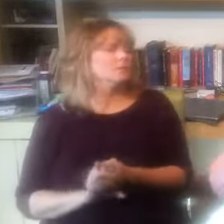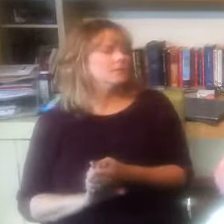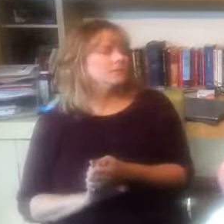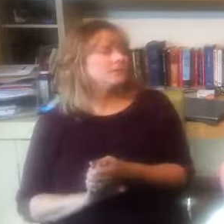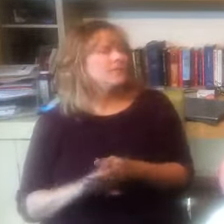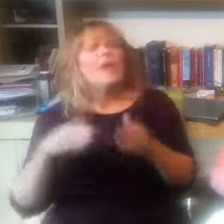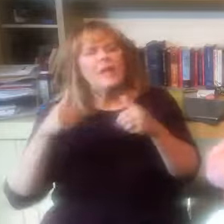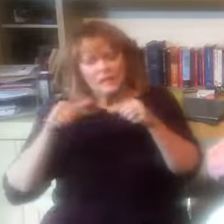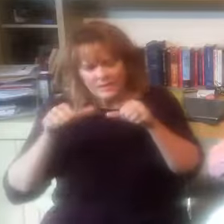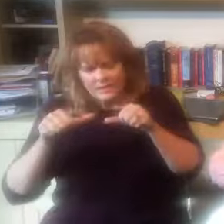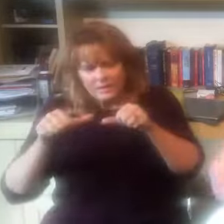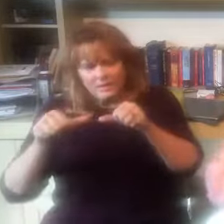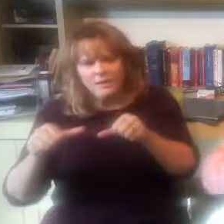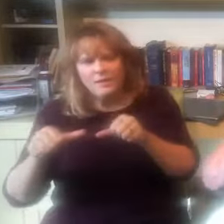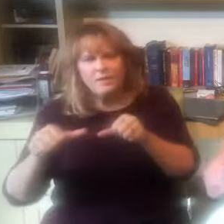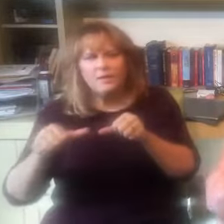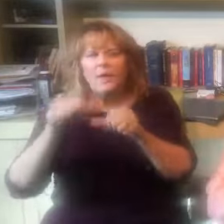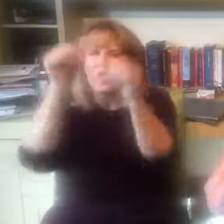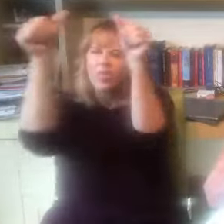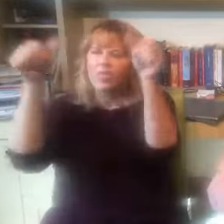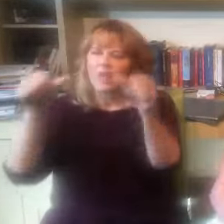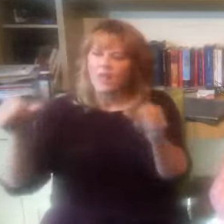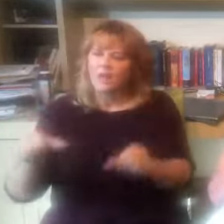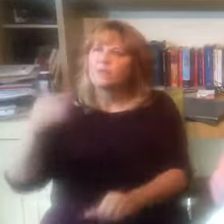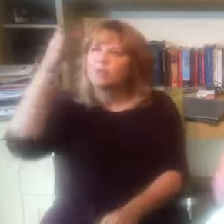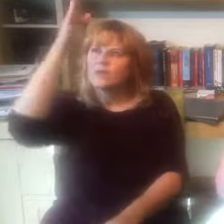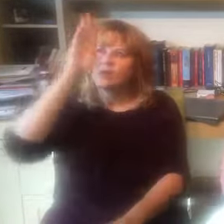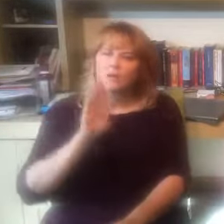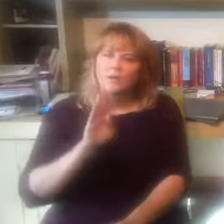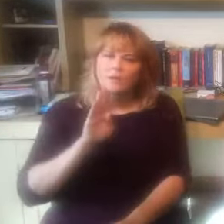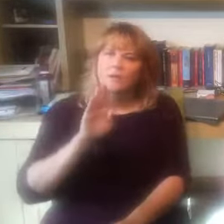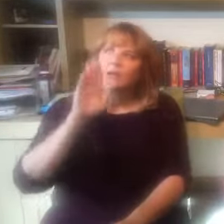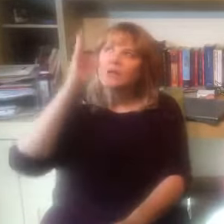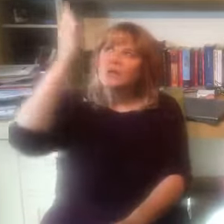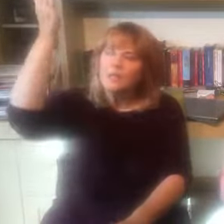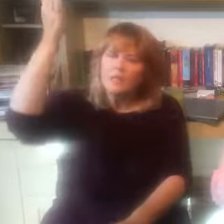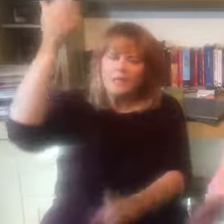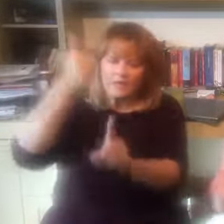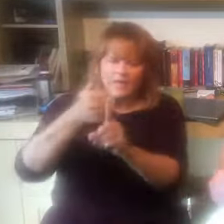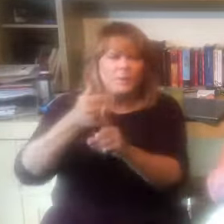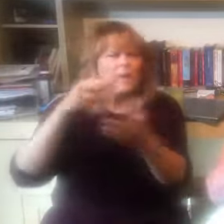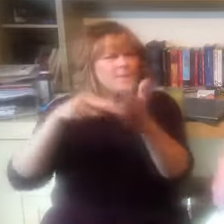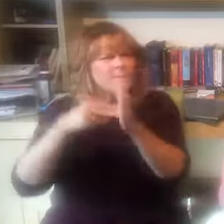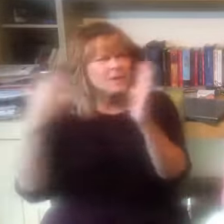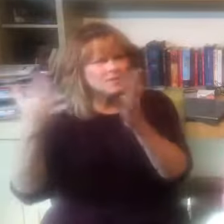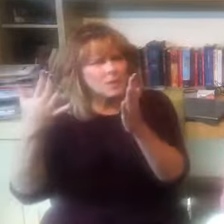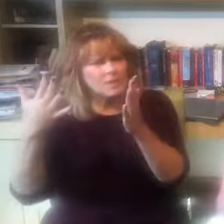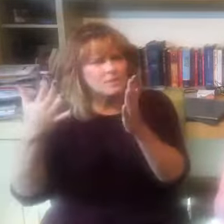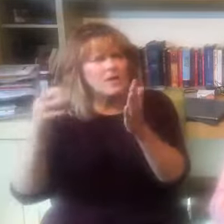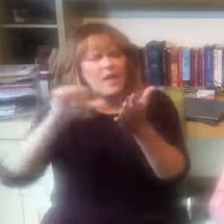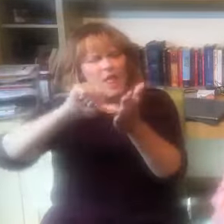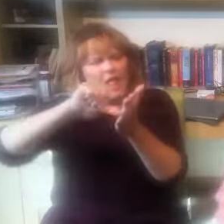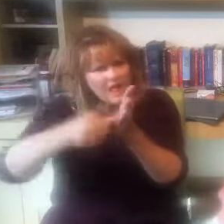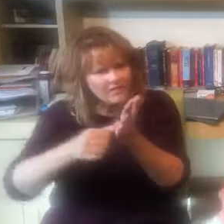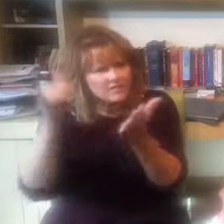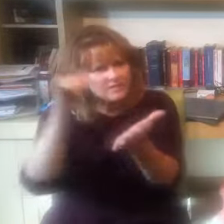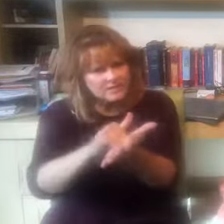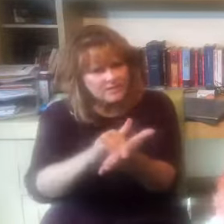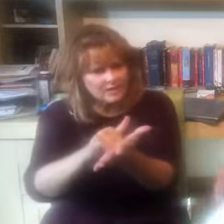And it goes on and says, in the image of God created he him. Other words, he wanted to really emphasize